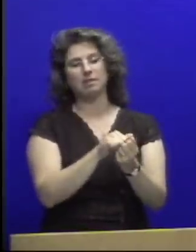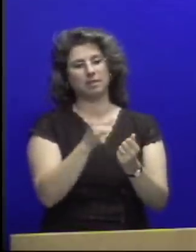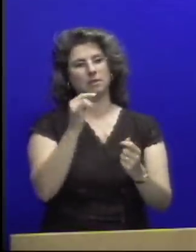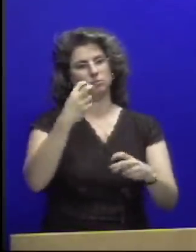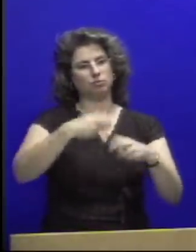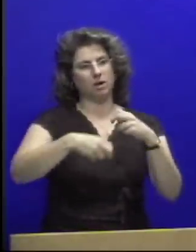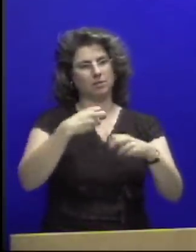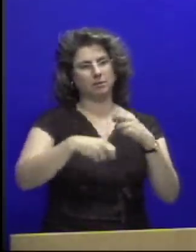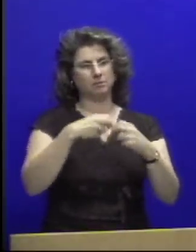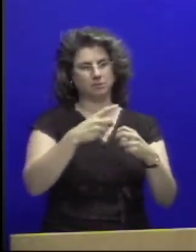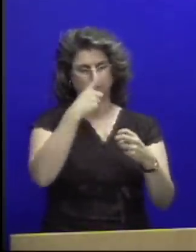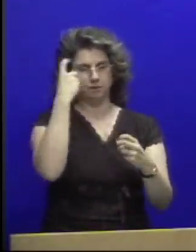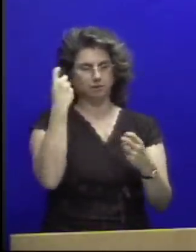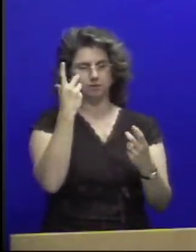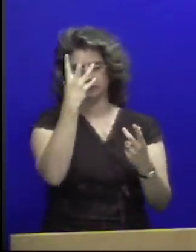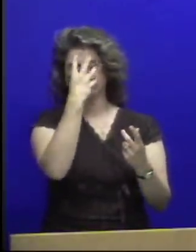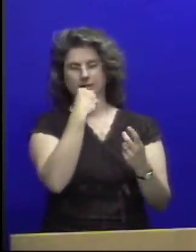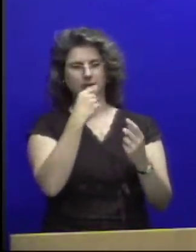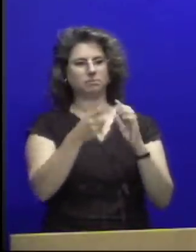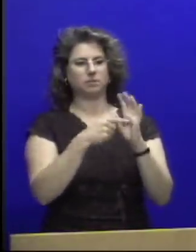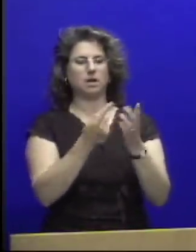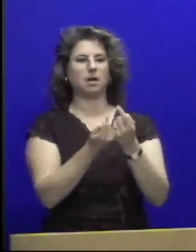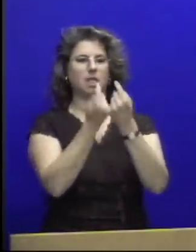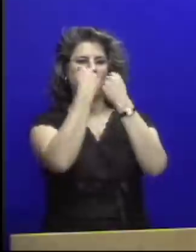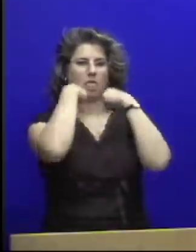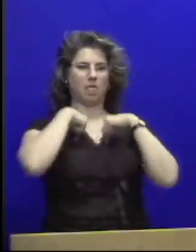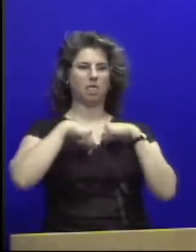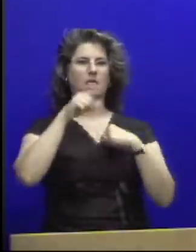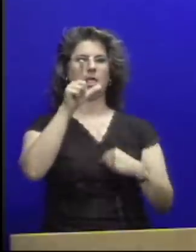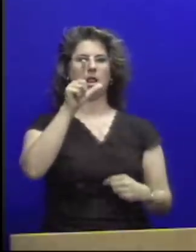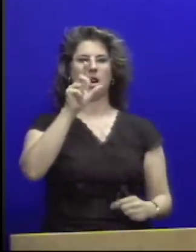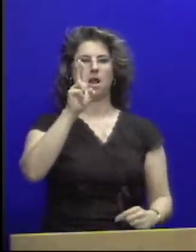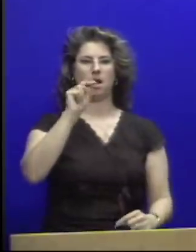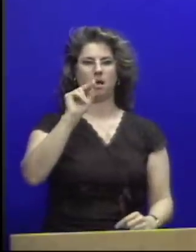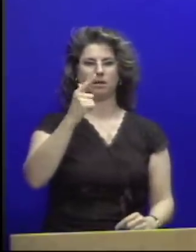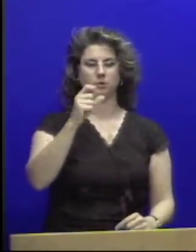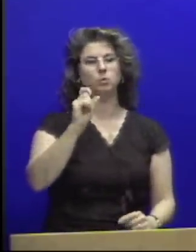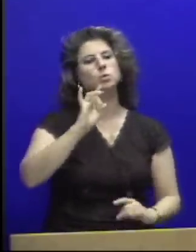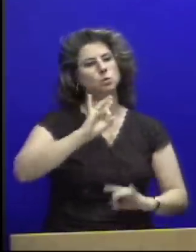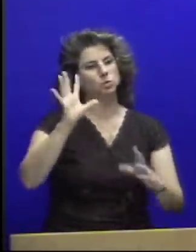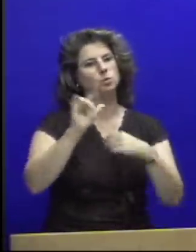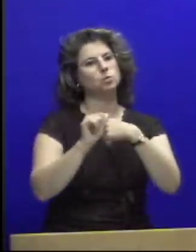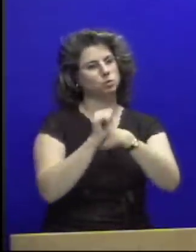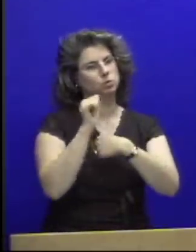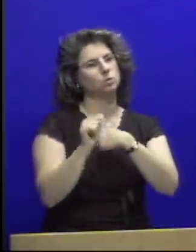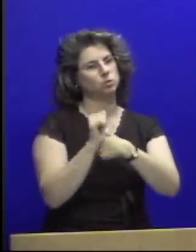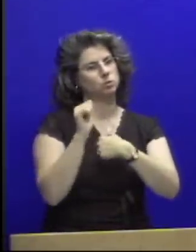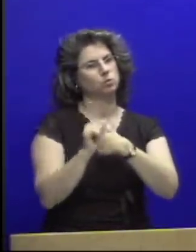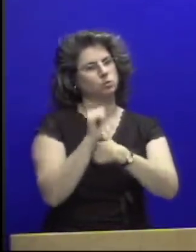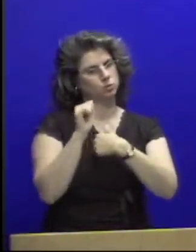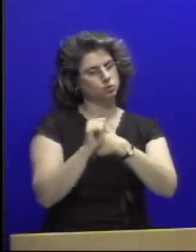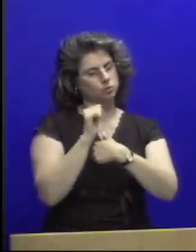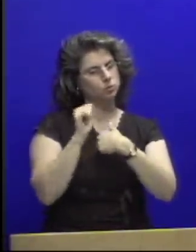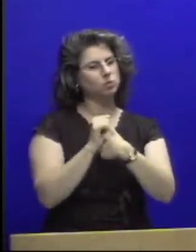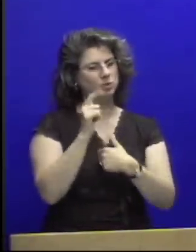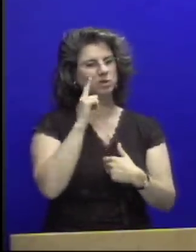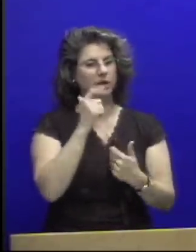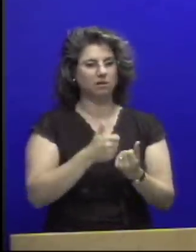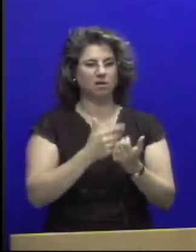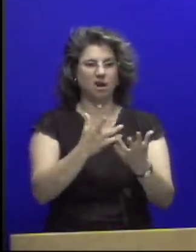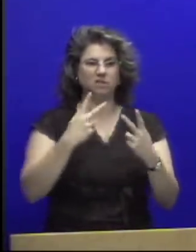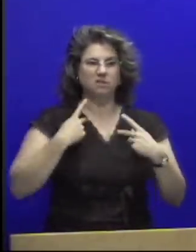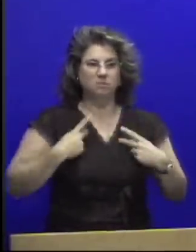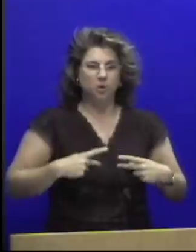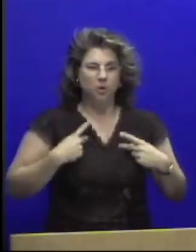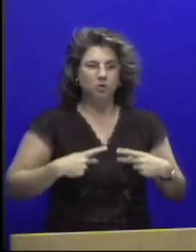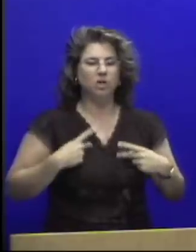go into your lungs, which that can be very dangerous and cause pneumonia,